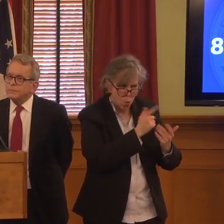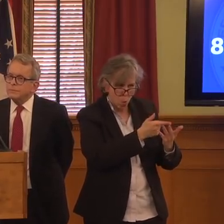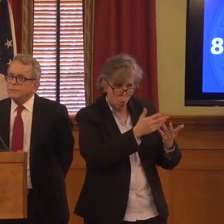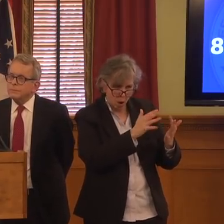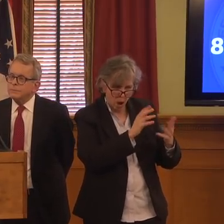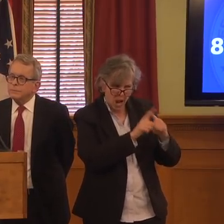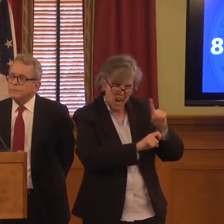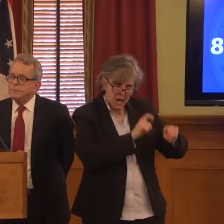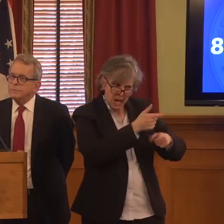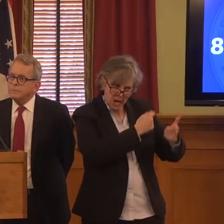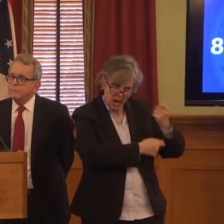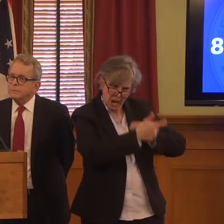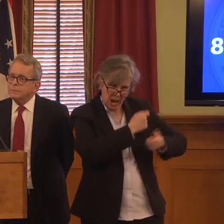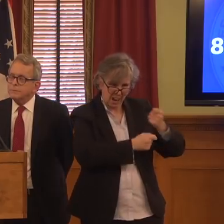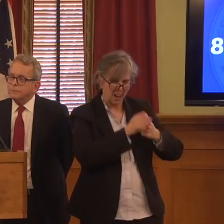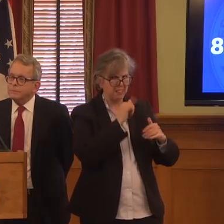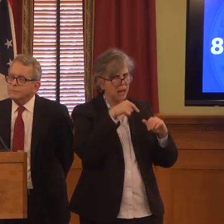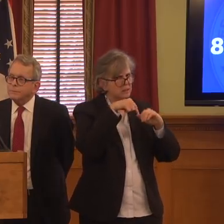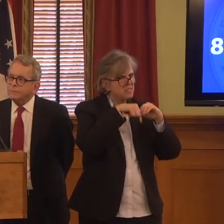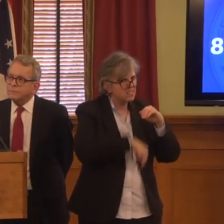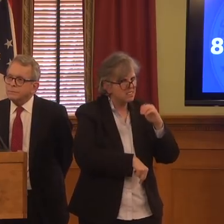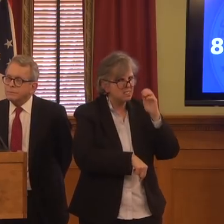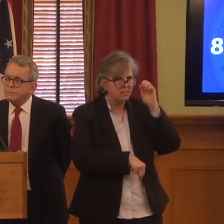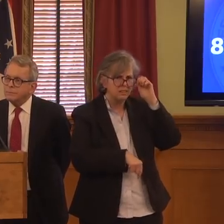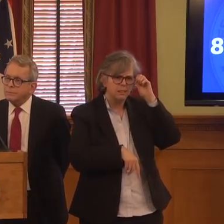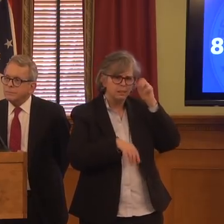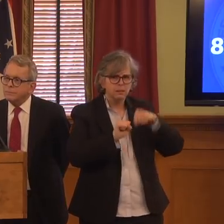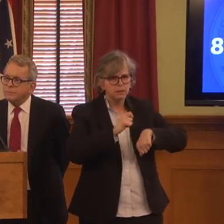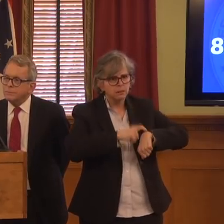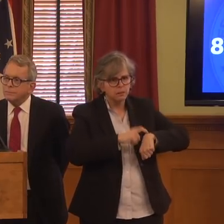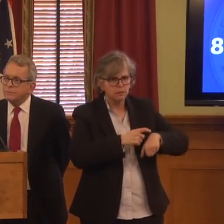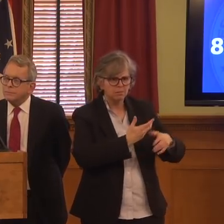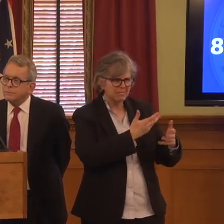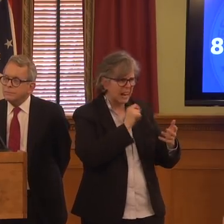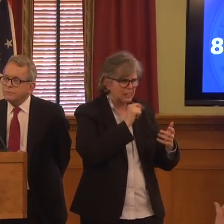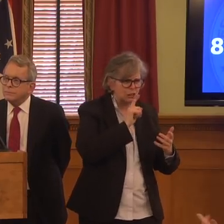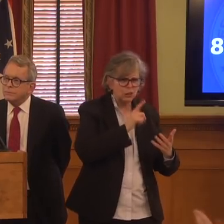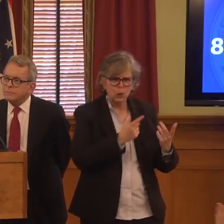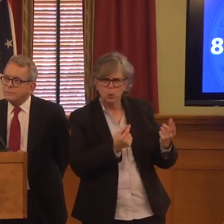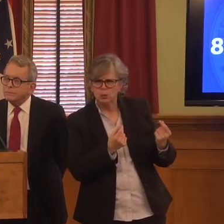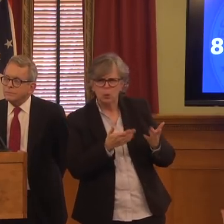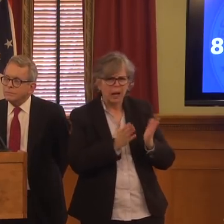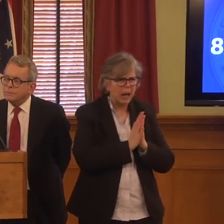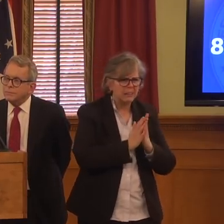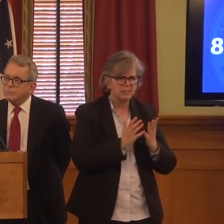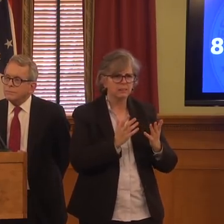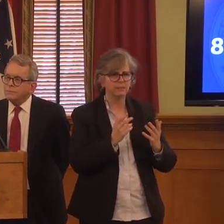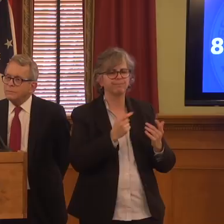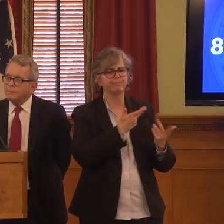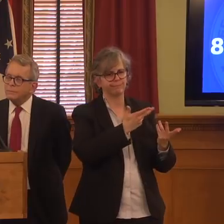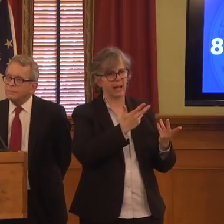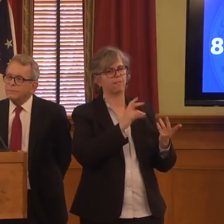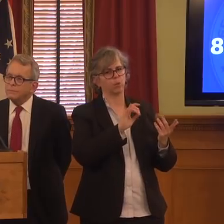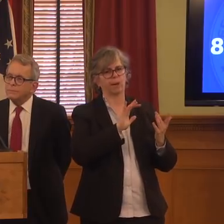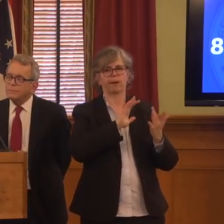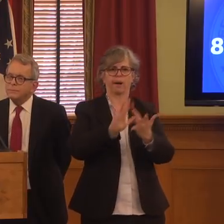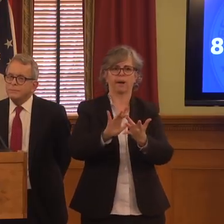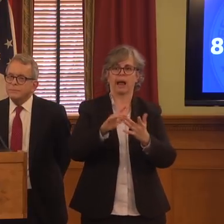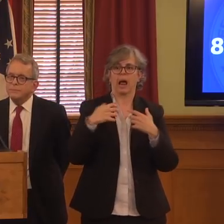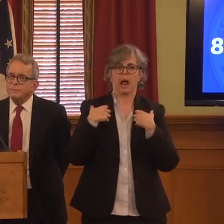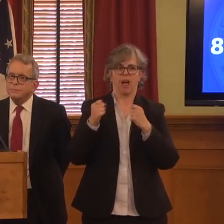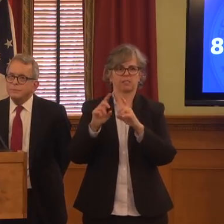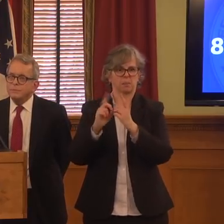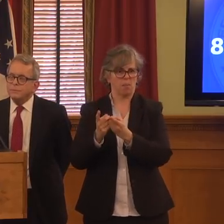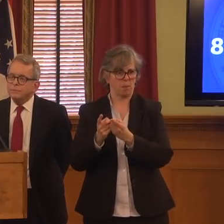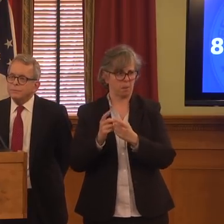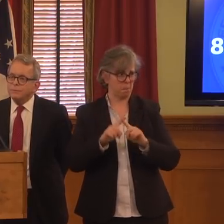have this disease. If you need help with this, a local health department can help guide that. But honestly, we're so busy right now,